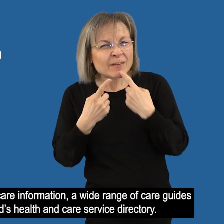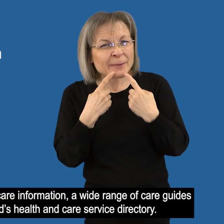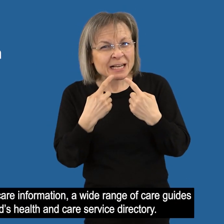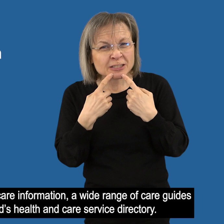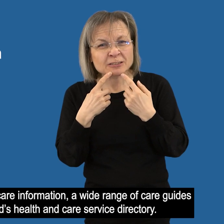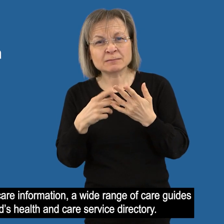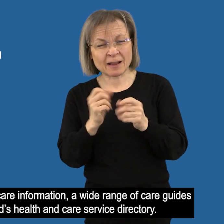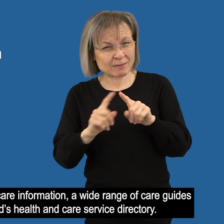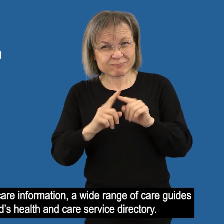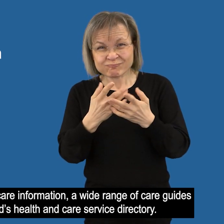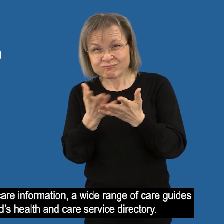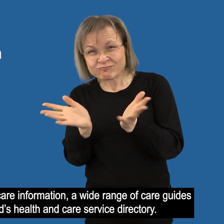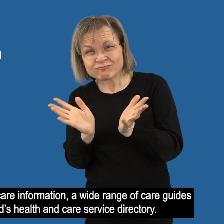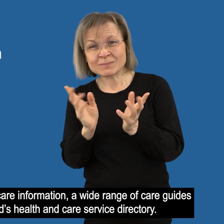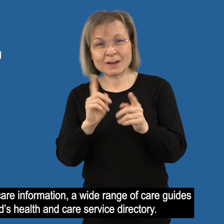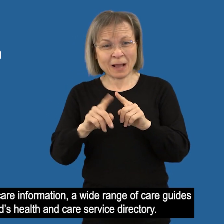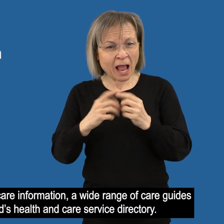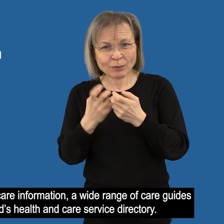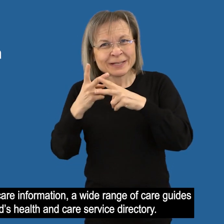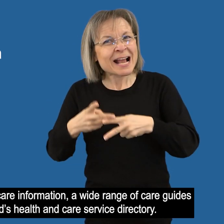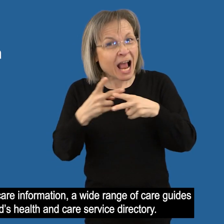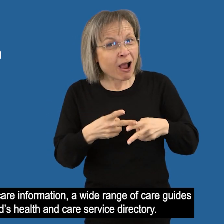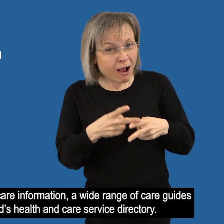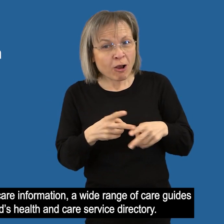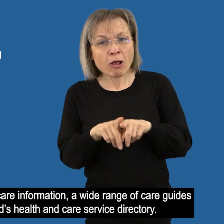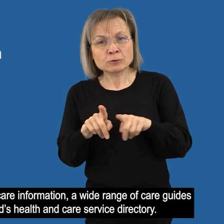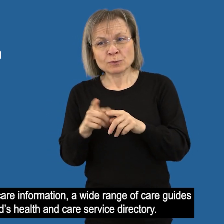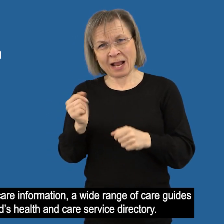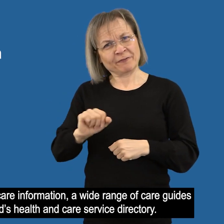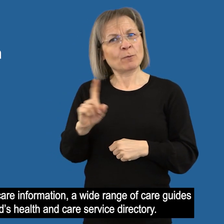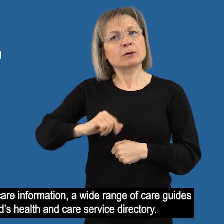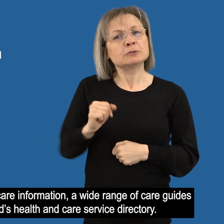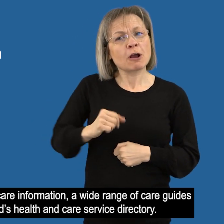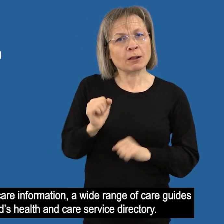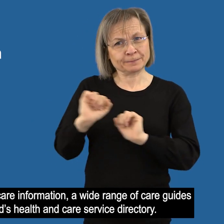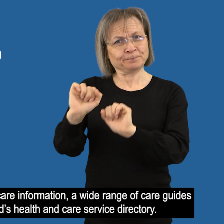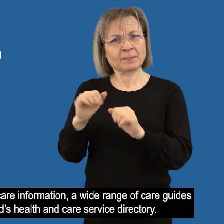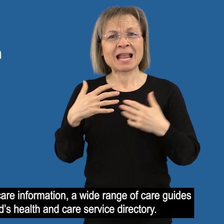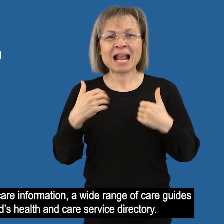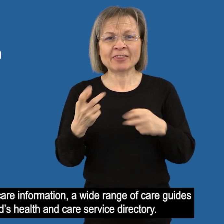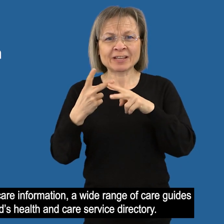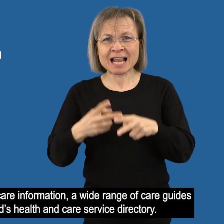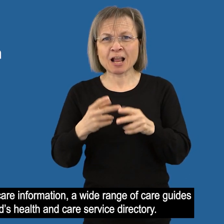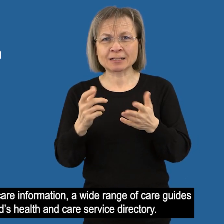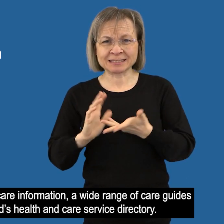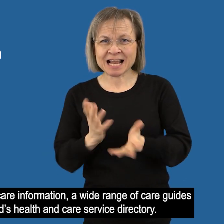It offers health and care information, a wide range of care guides and Scotland's Health and Care Service